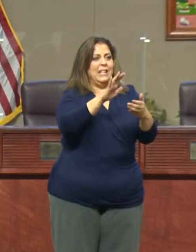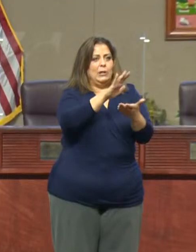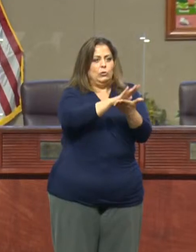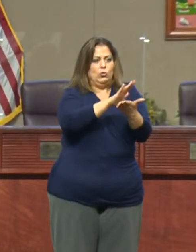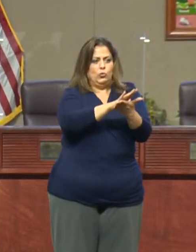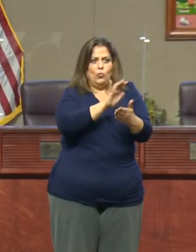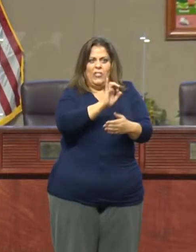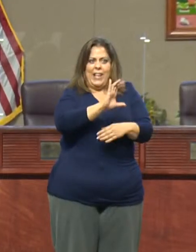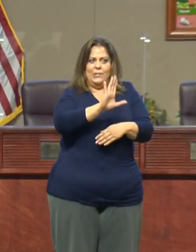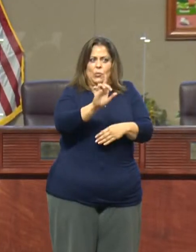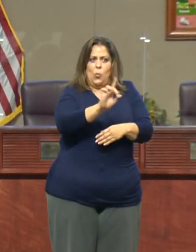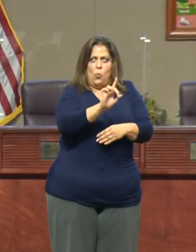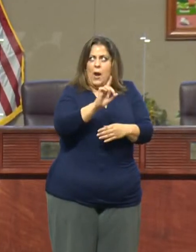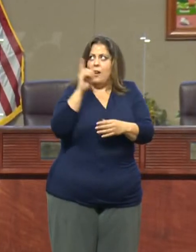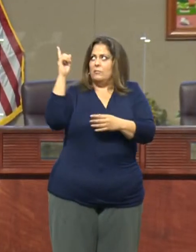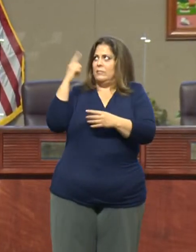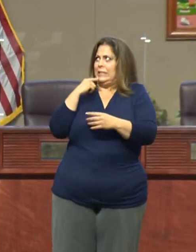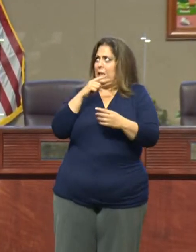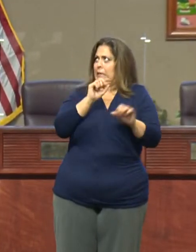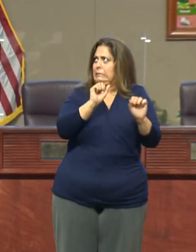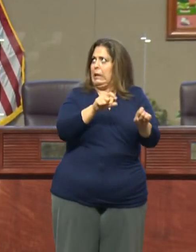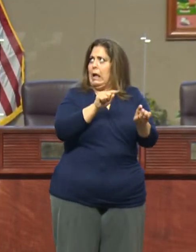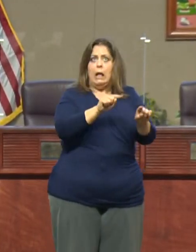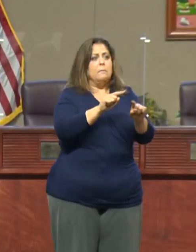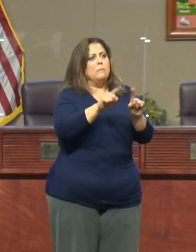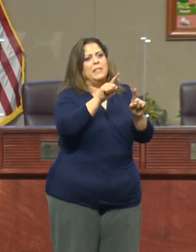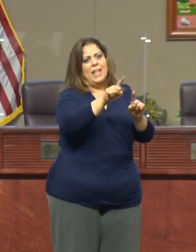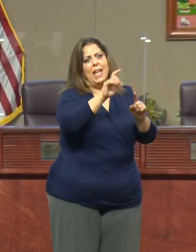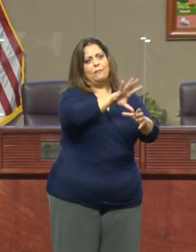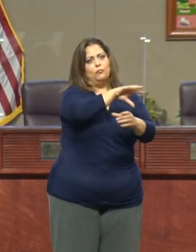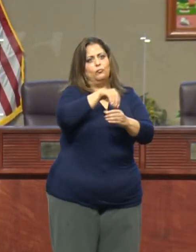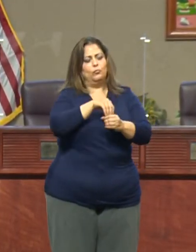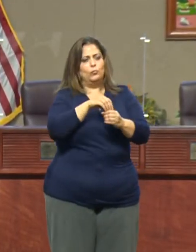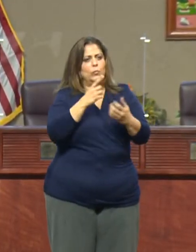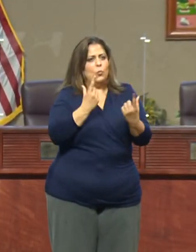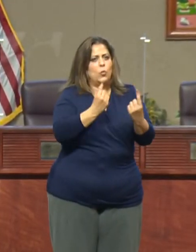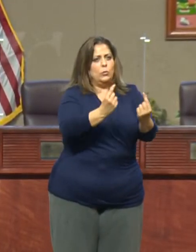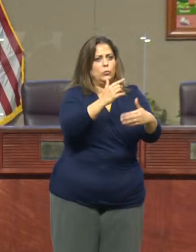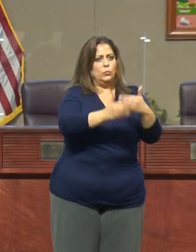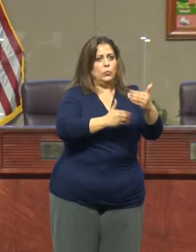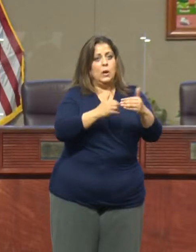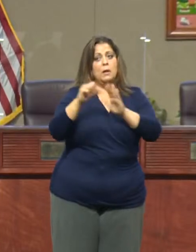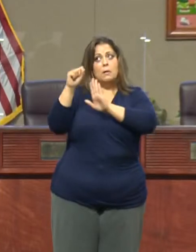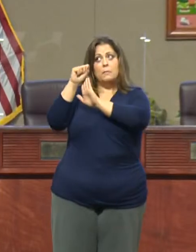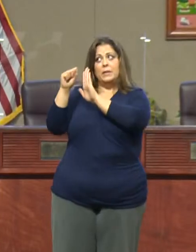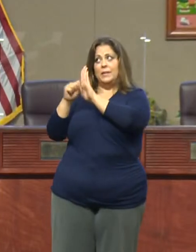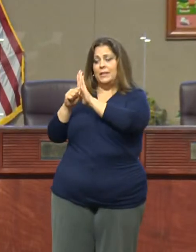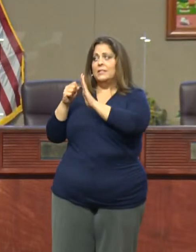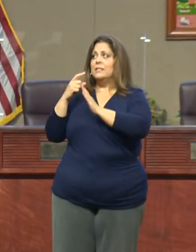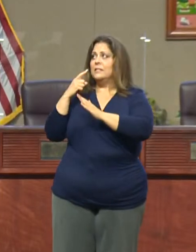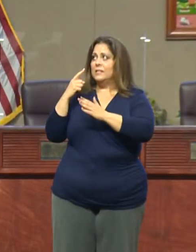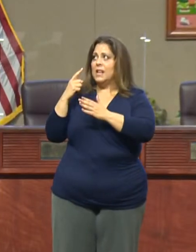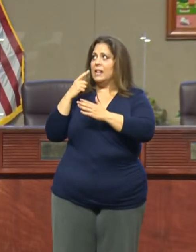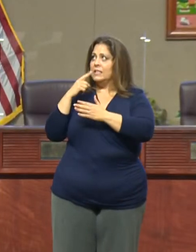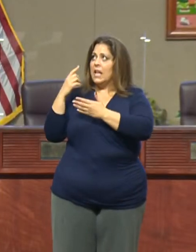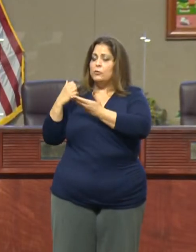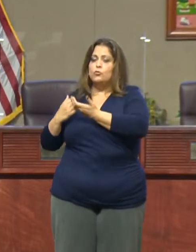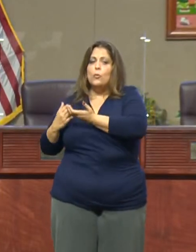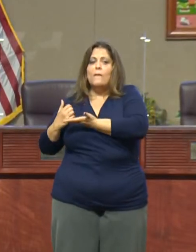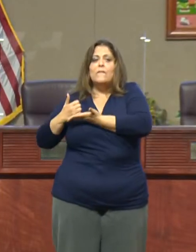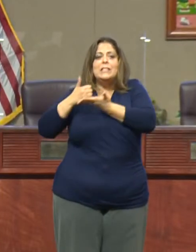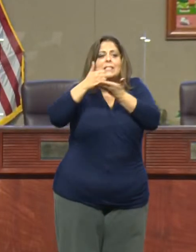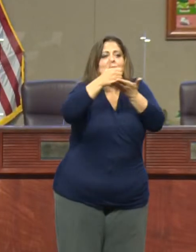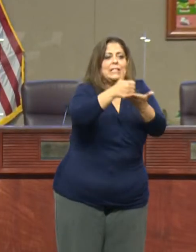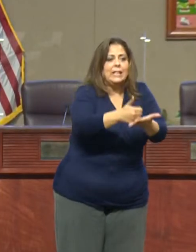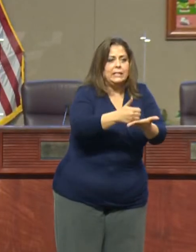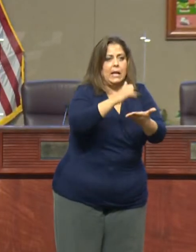say on what is going to happen. But the suggestion from the State Department of Health is to facilitate and not hinder the process